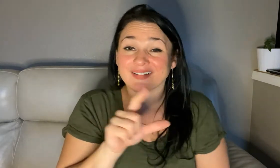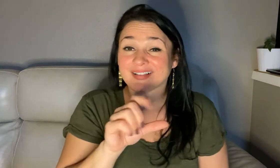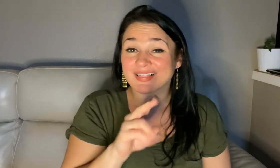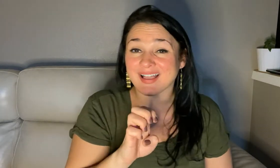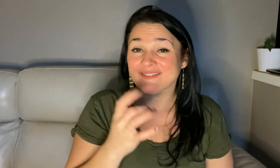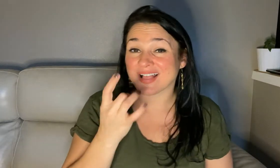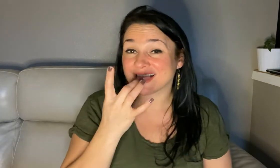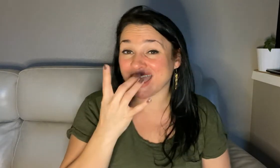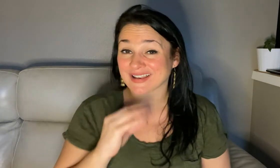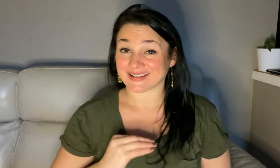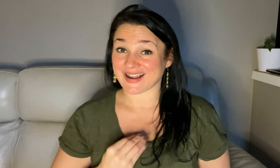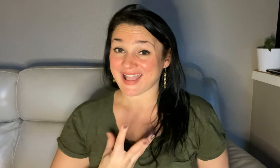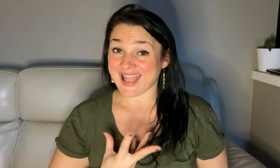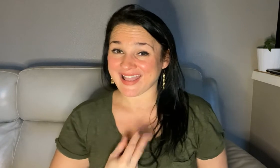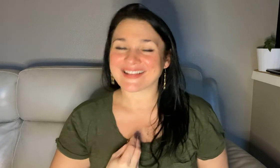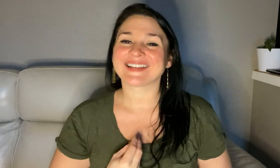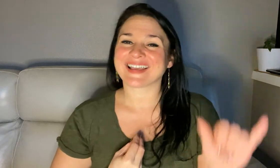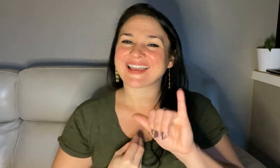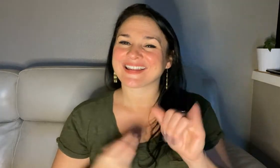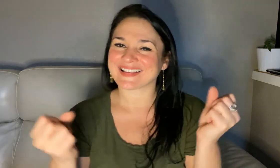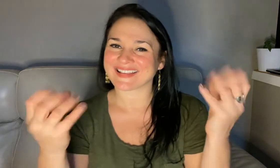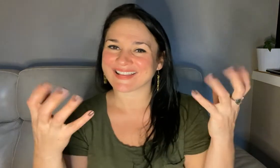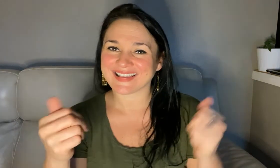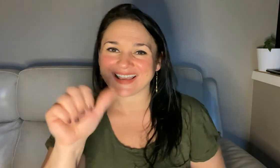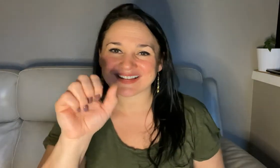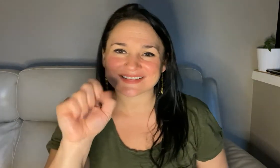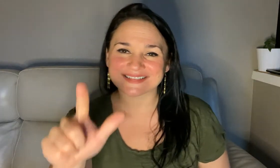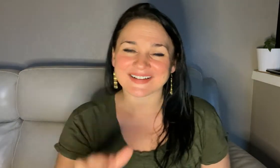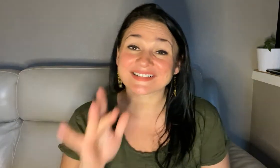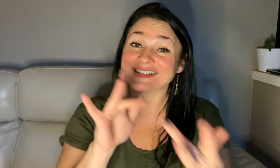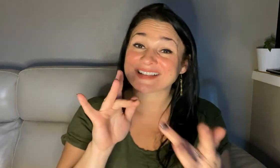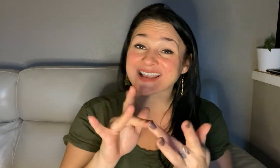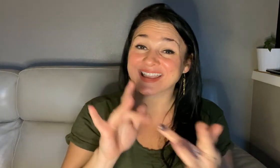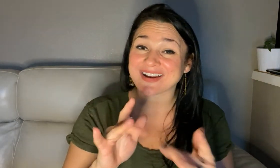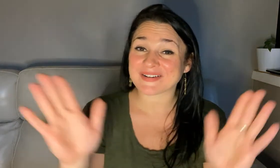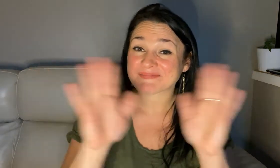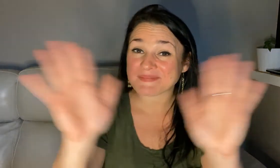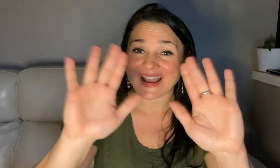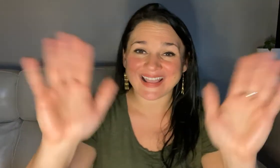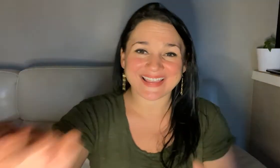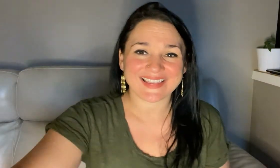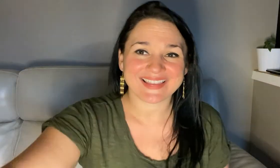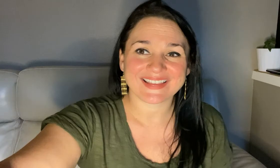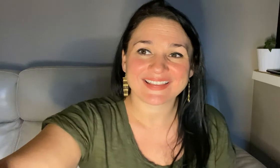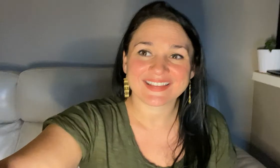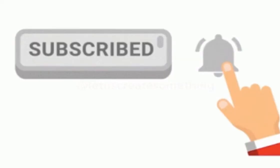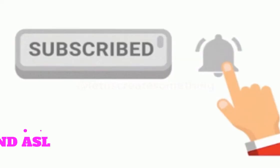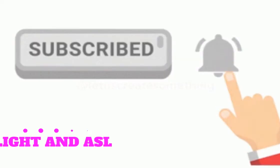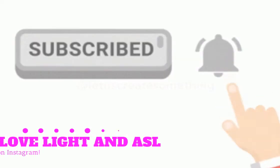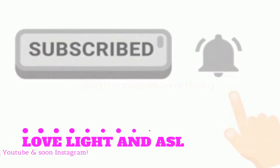I'm with Love, Light, and ASL. Keep in touch. Take care. Bye-bye.